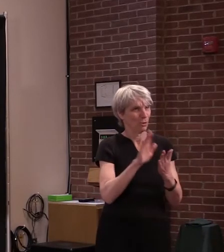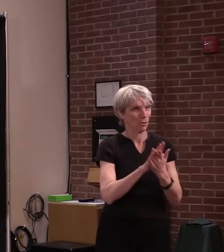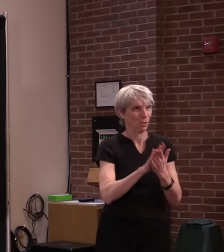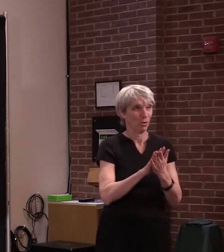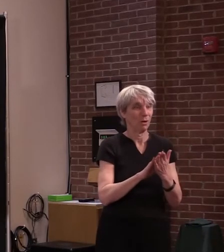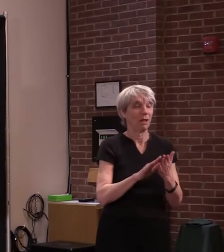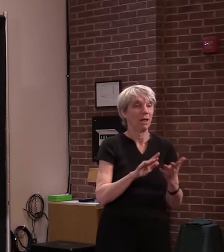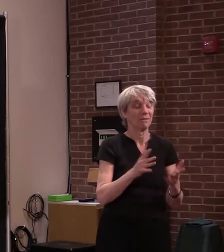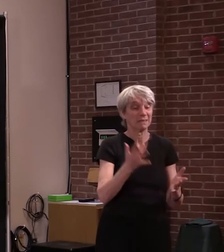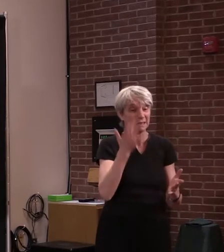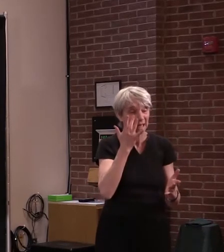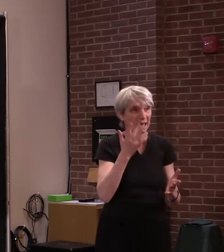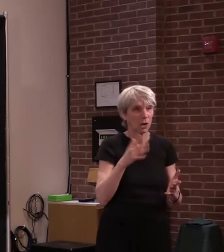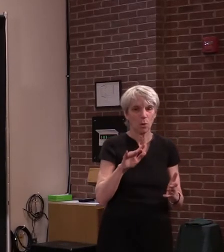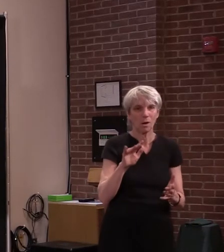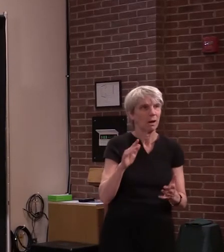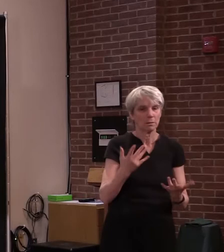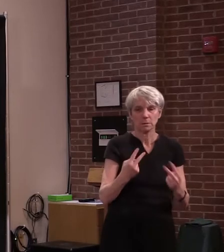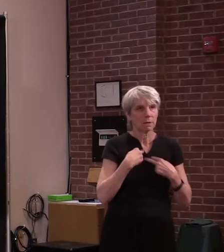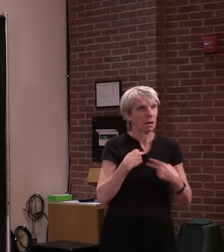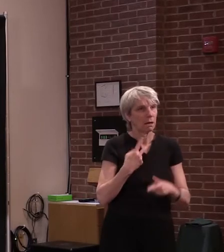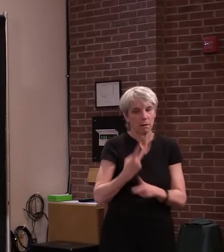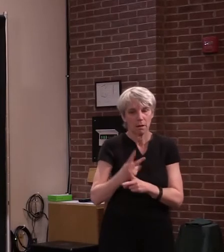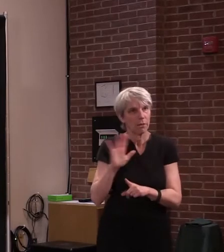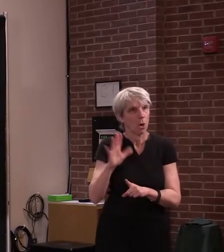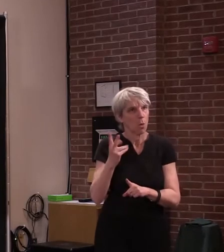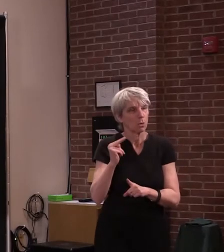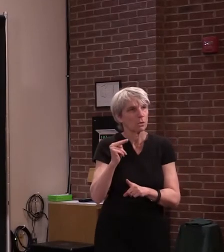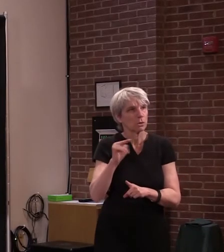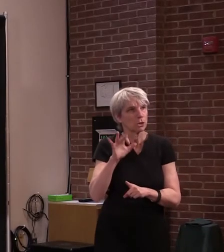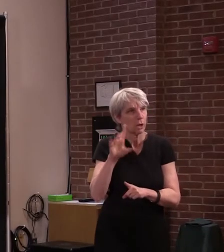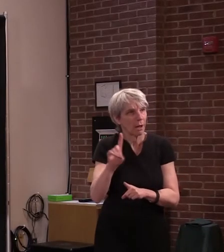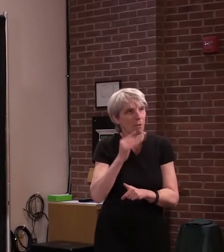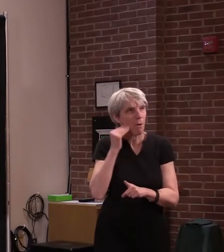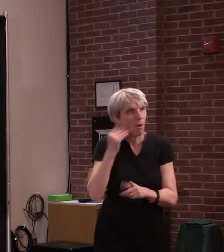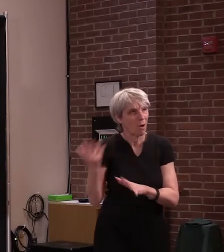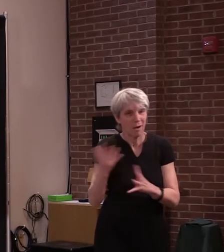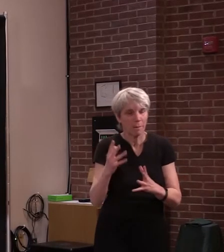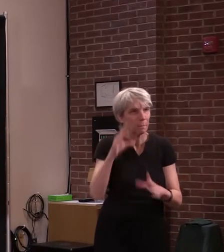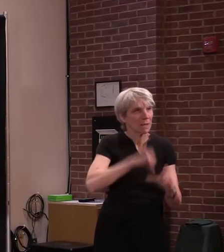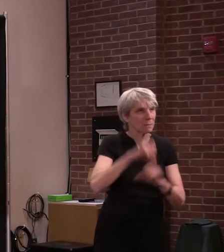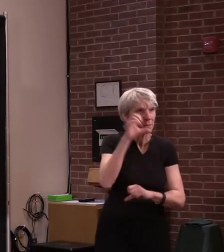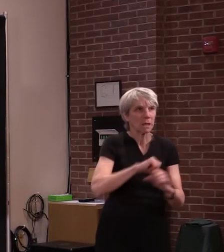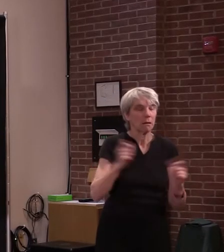certainly as Omicron makes a bigger impact on schools. But we don't have a quantifiable number at this point.